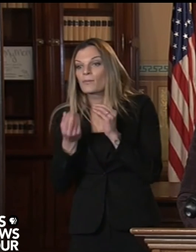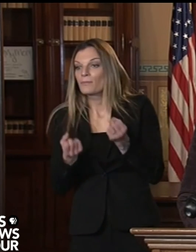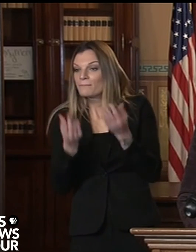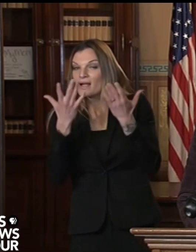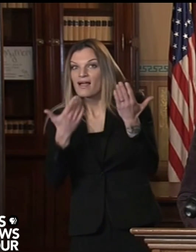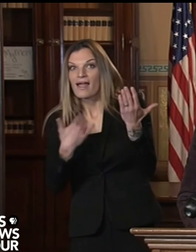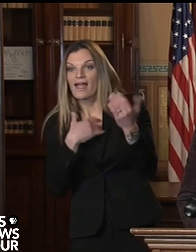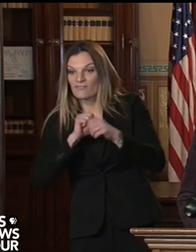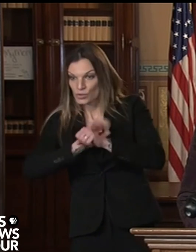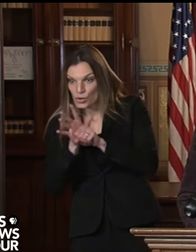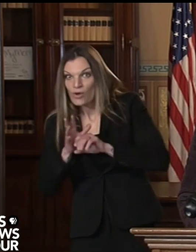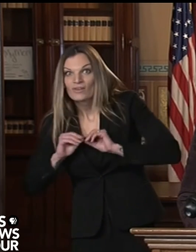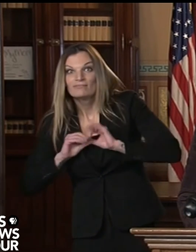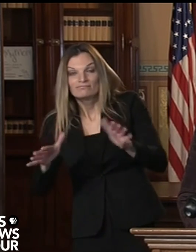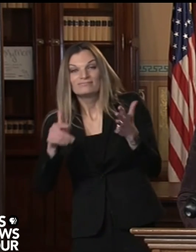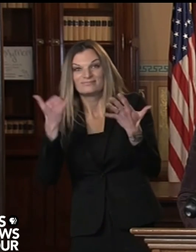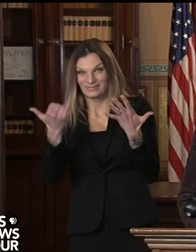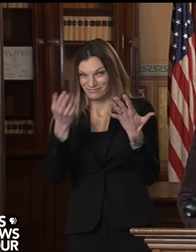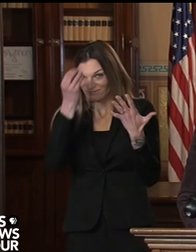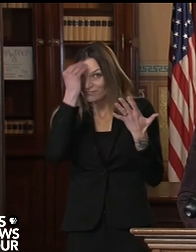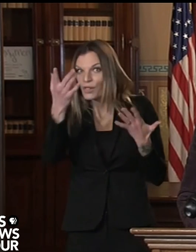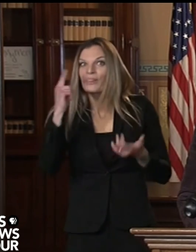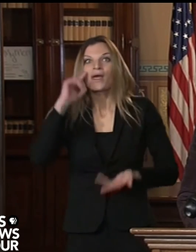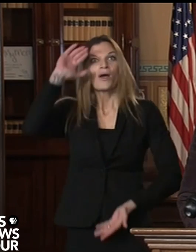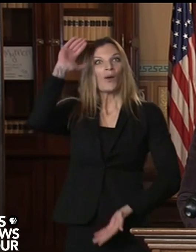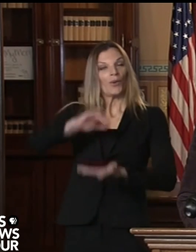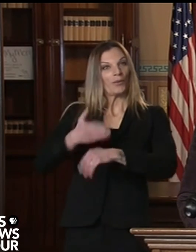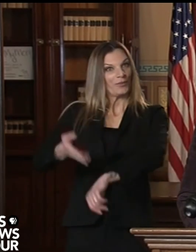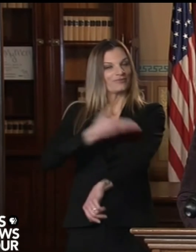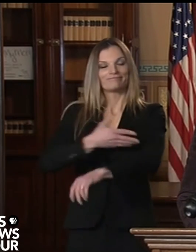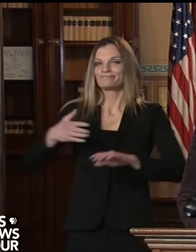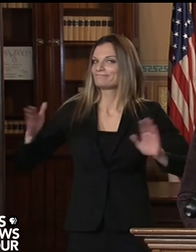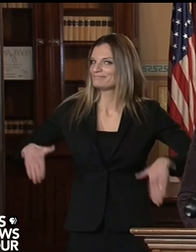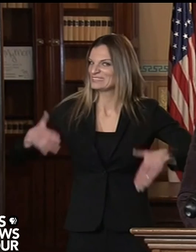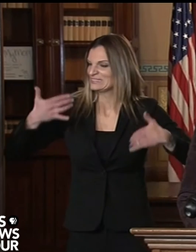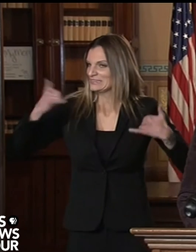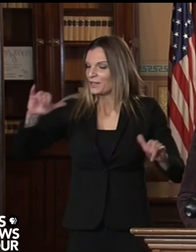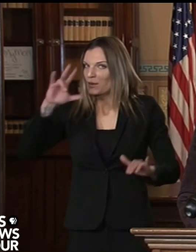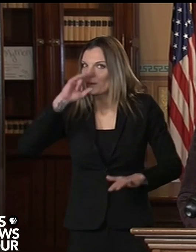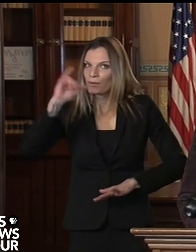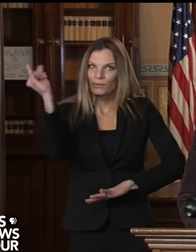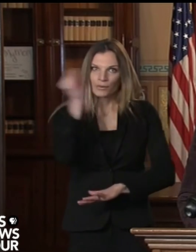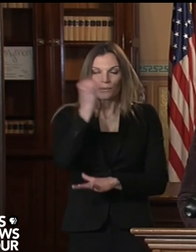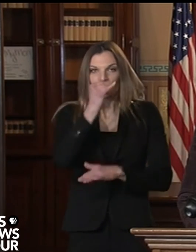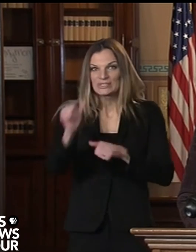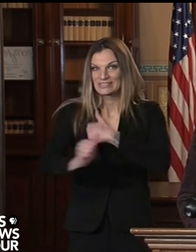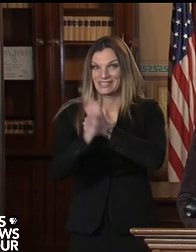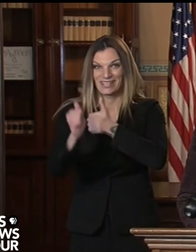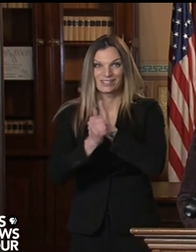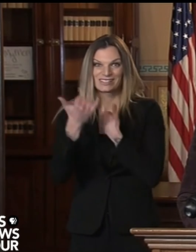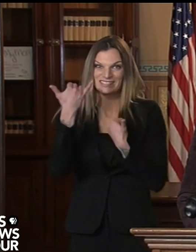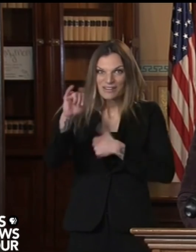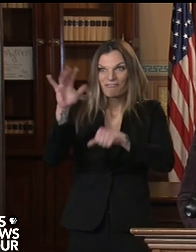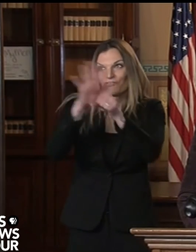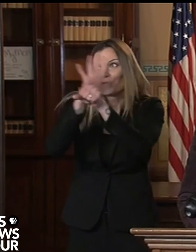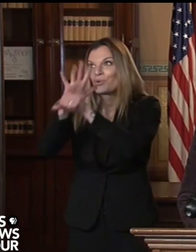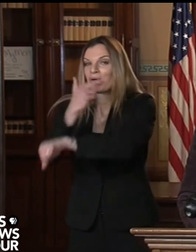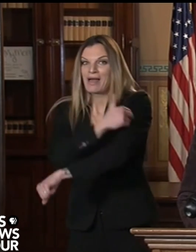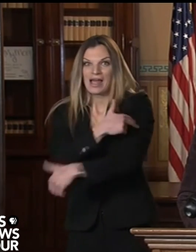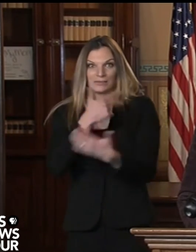is still dangerously high, and dozens of Michiganders are losing their lives to this virus each